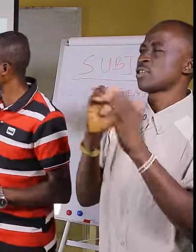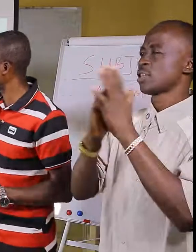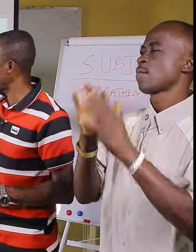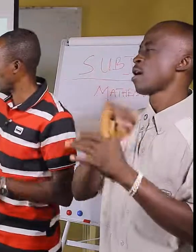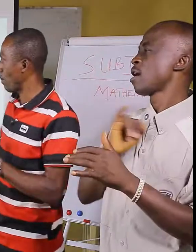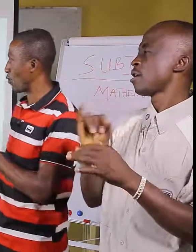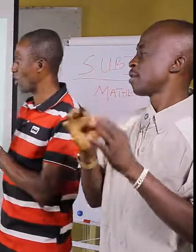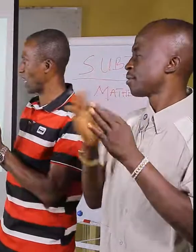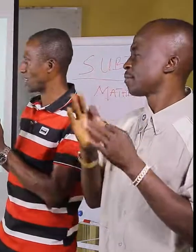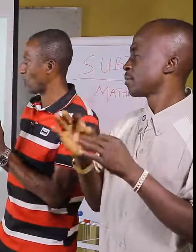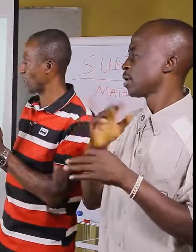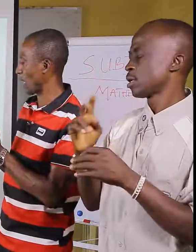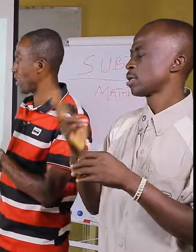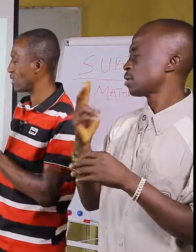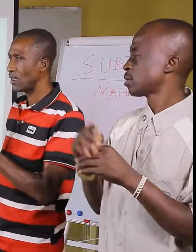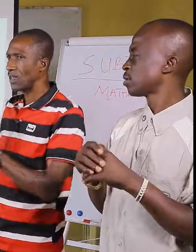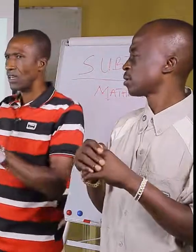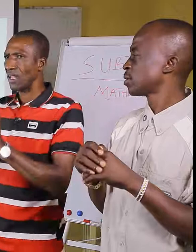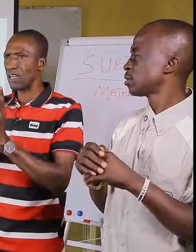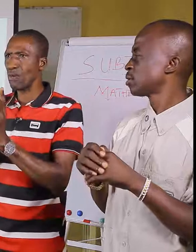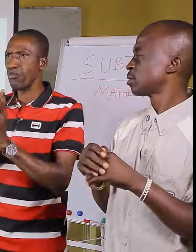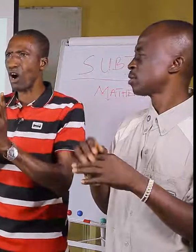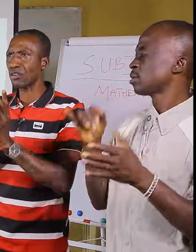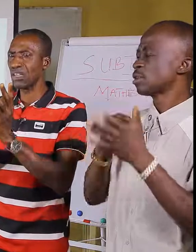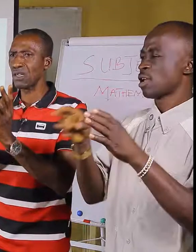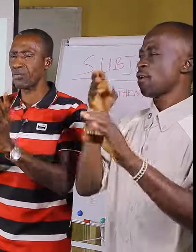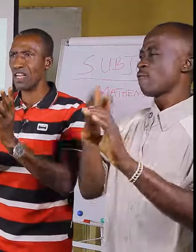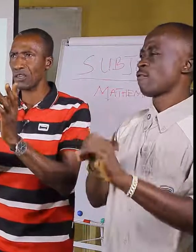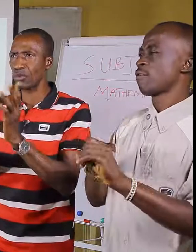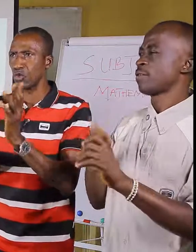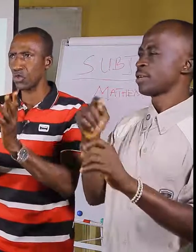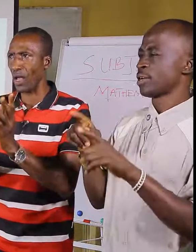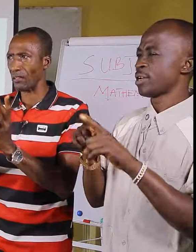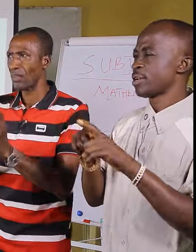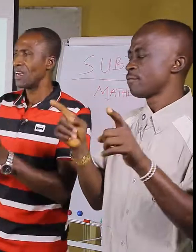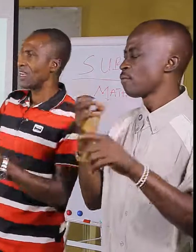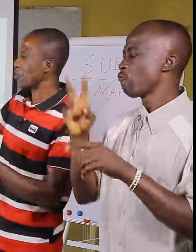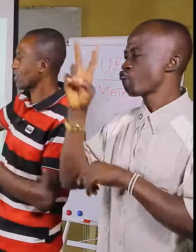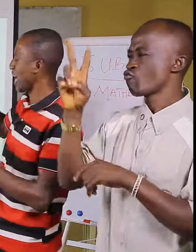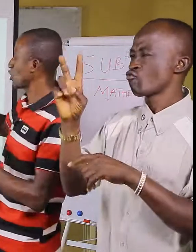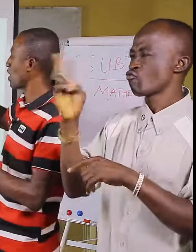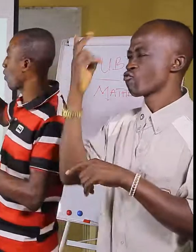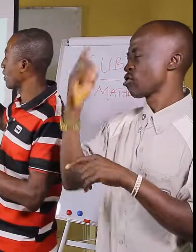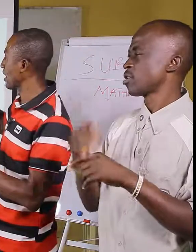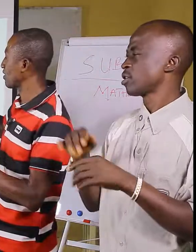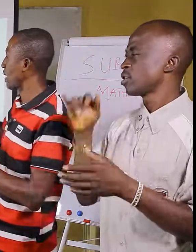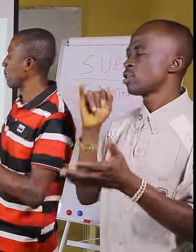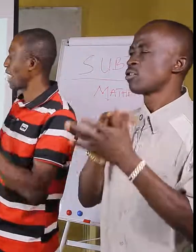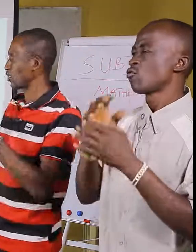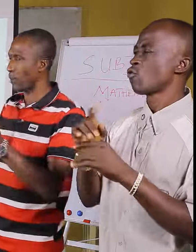While the second assignment, while you look at the second assignment, it involves the difference of two squares. It was actually one